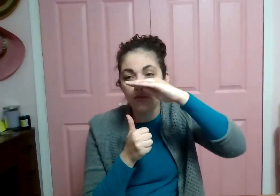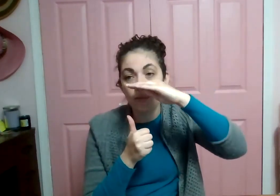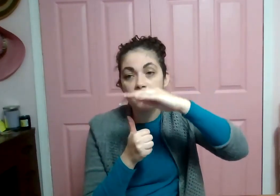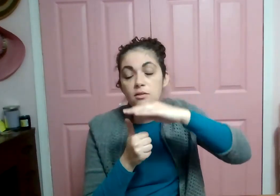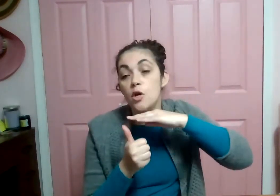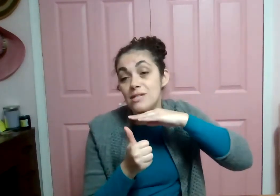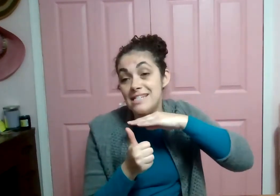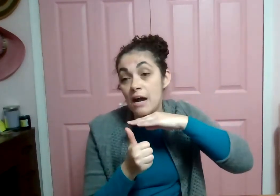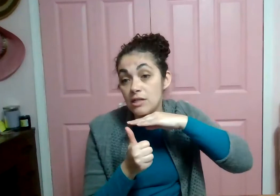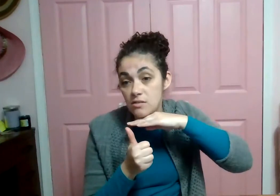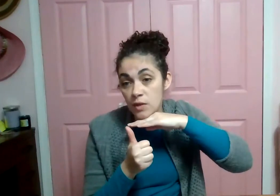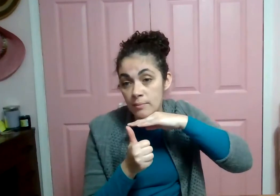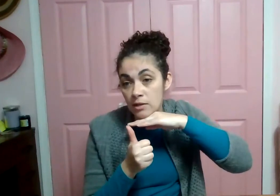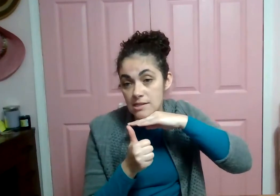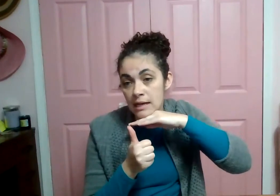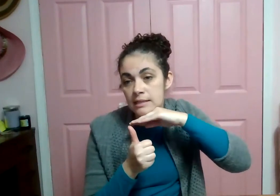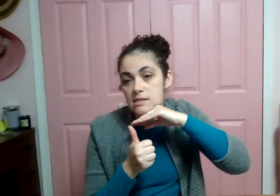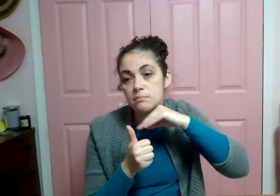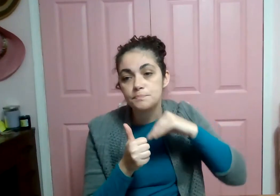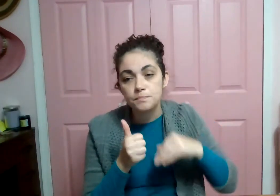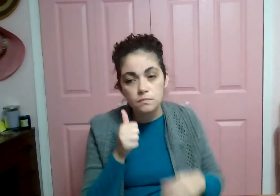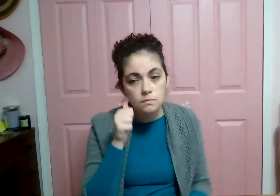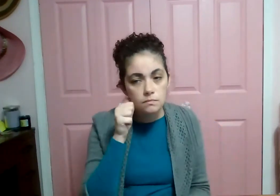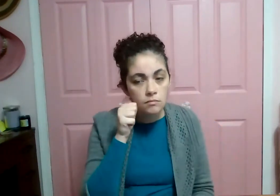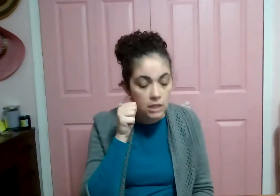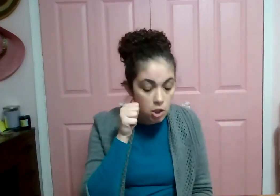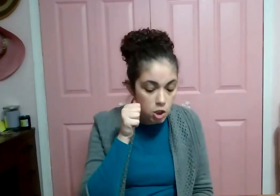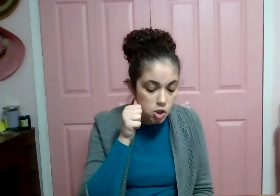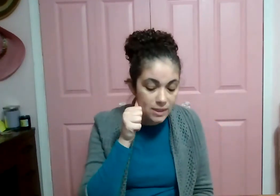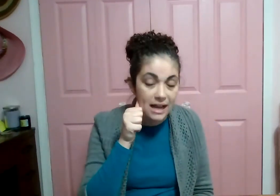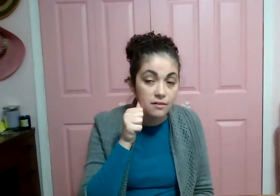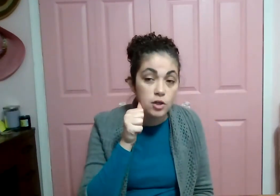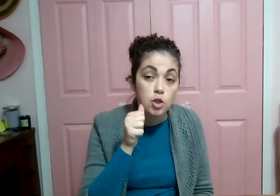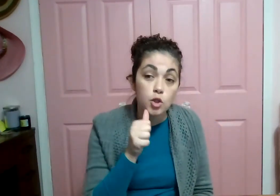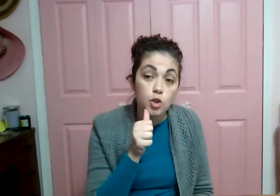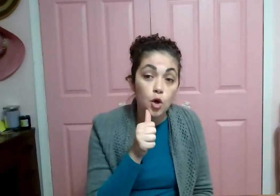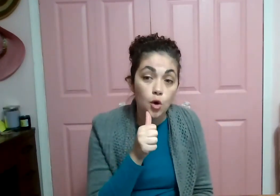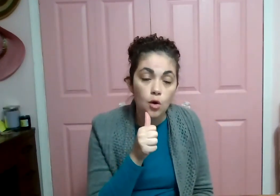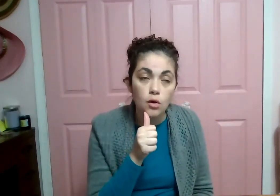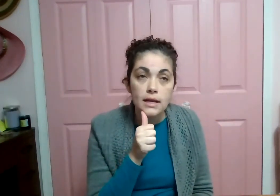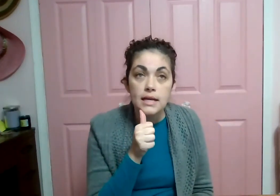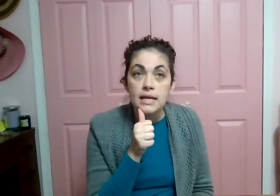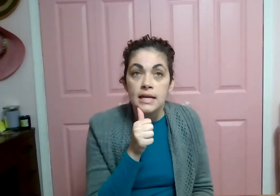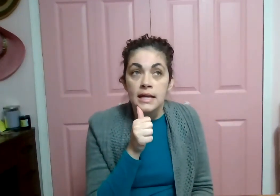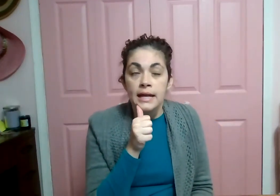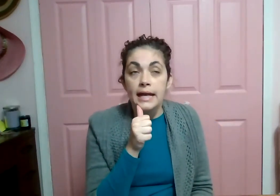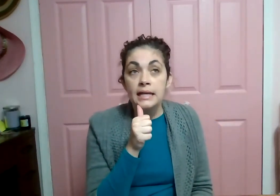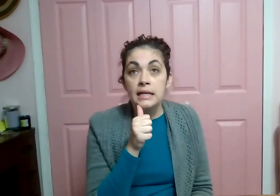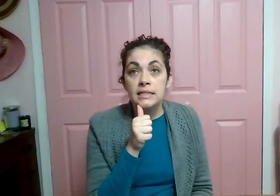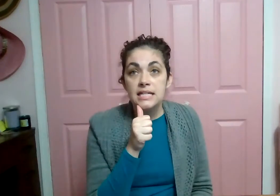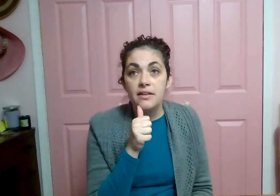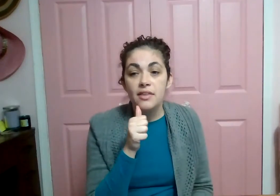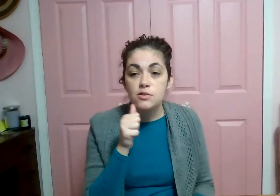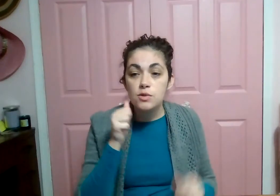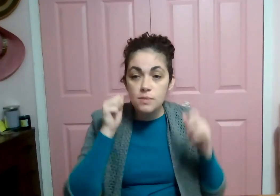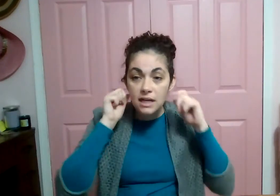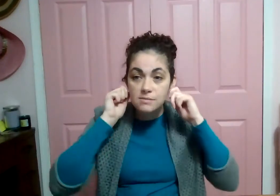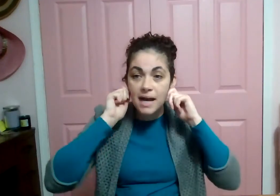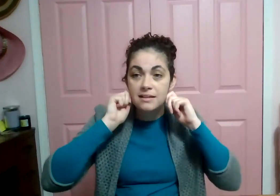from the nose down is female signs. So we have girl. And this was because back in the